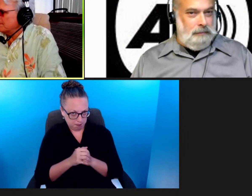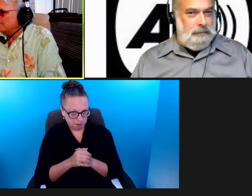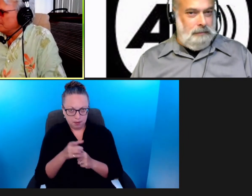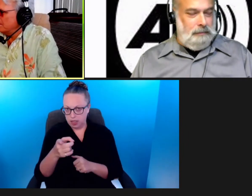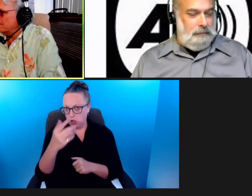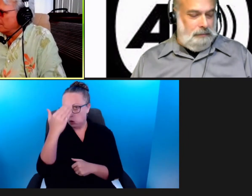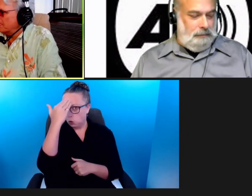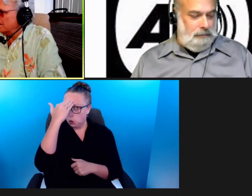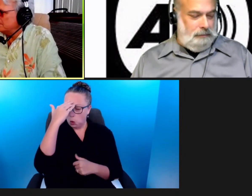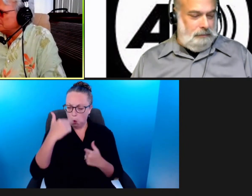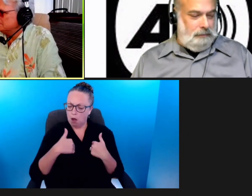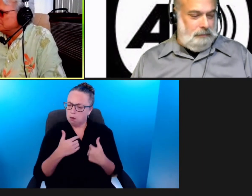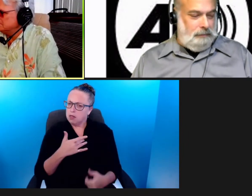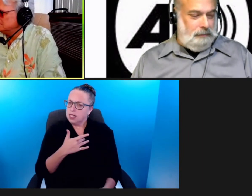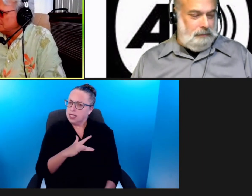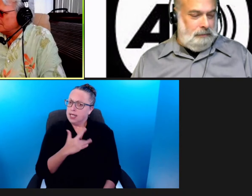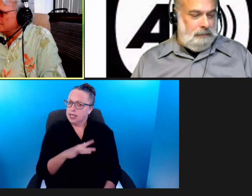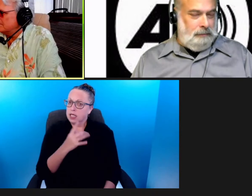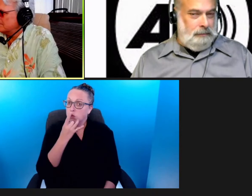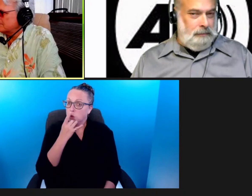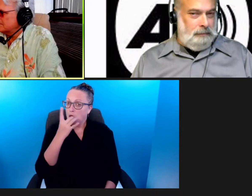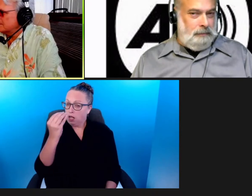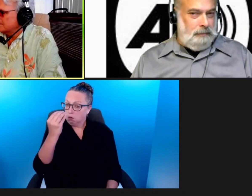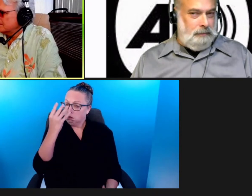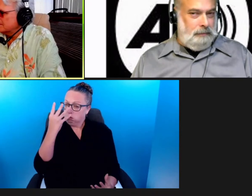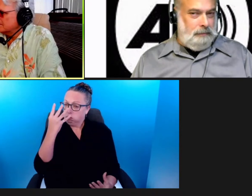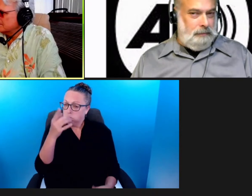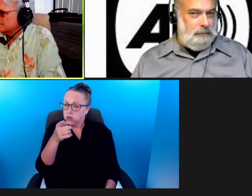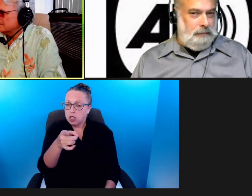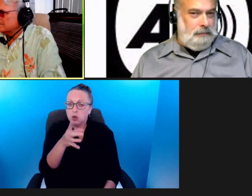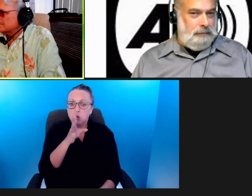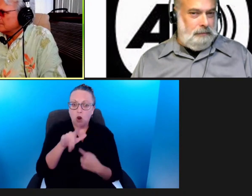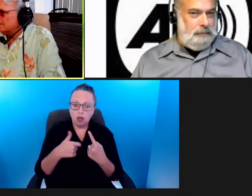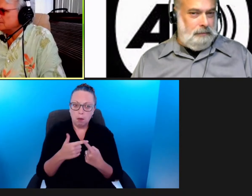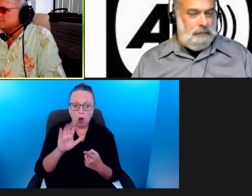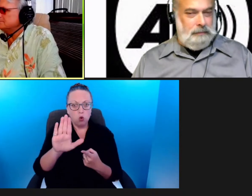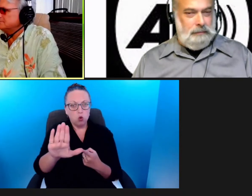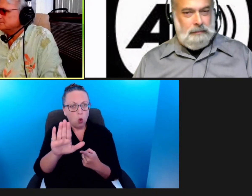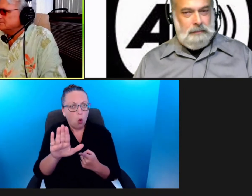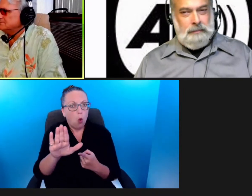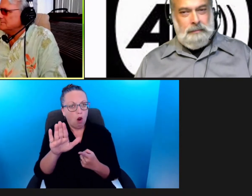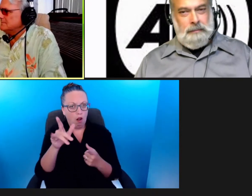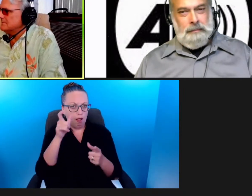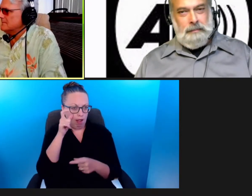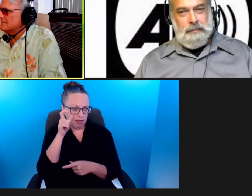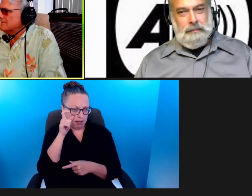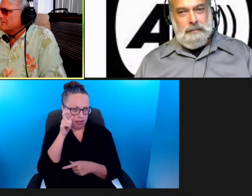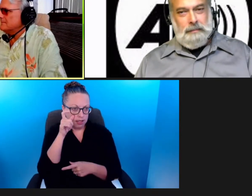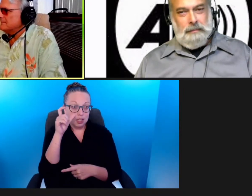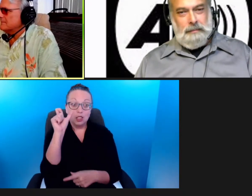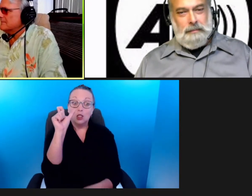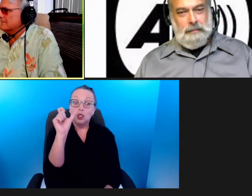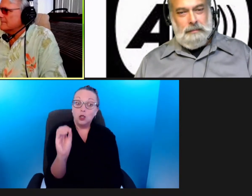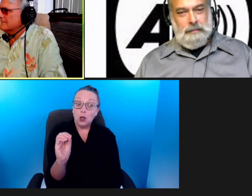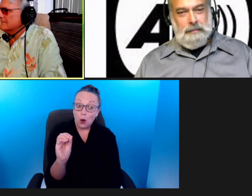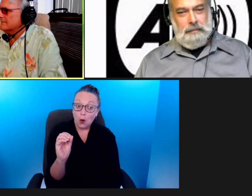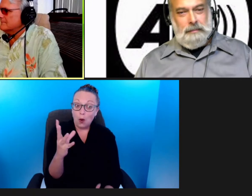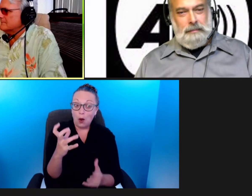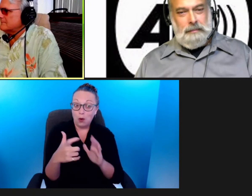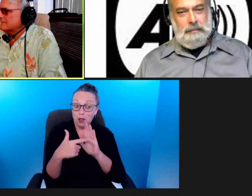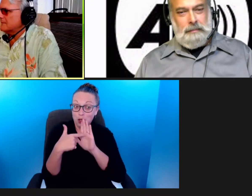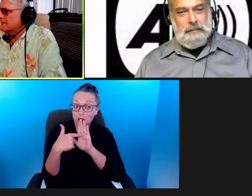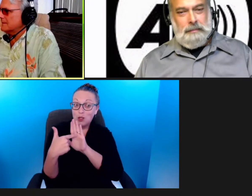I'm sensitive to light, and you've talked to me about your lenses. Yeah. So I want to show you,